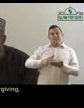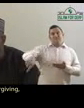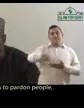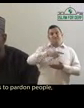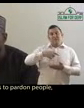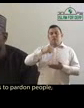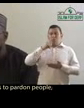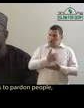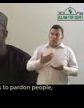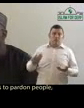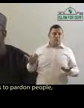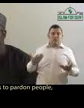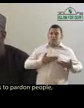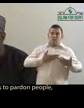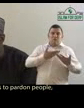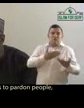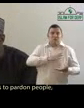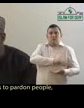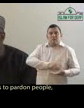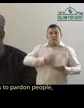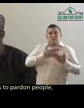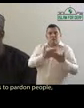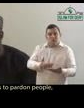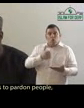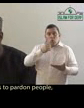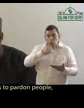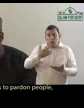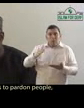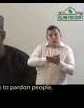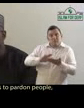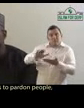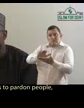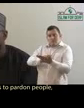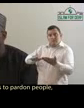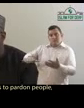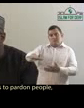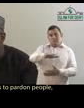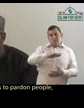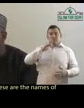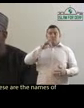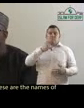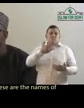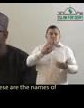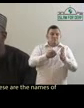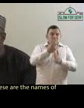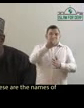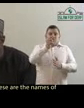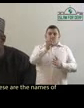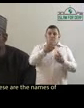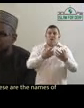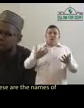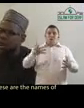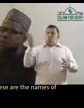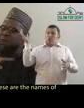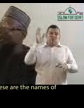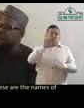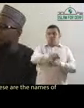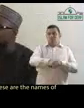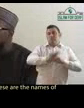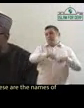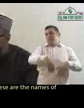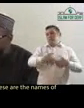is forgiving. Allah, He pardons and He loves to pardon people. He overlooks. Allah is gentle, and all